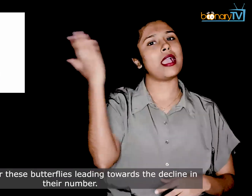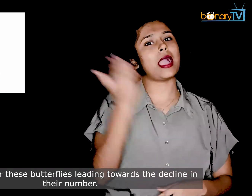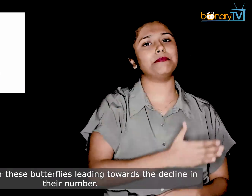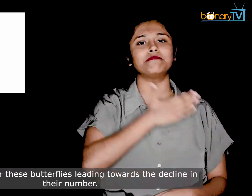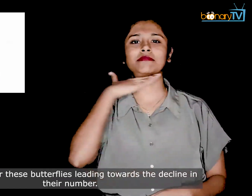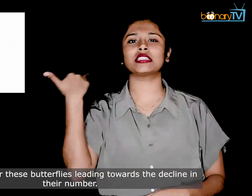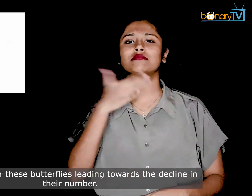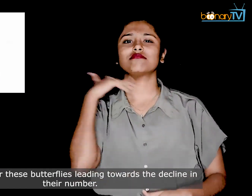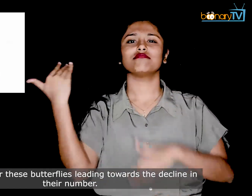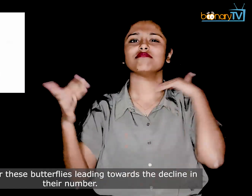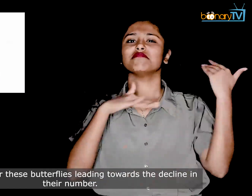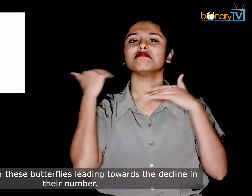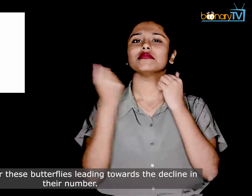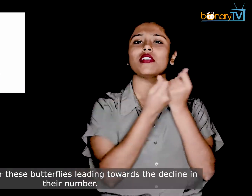towards the decline in their number.